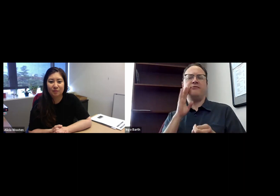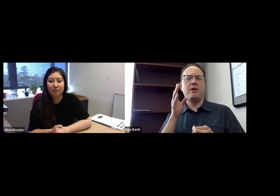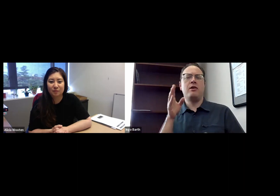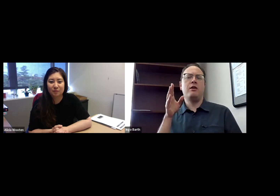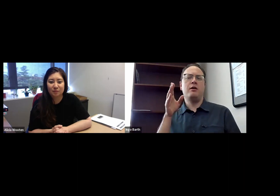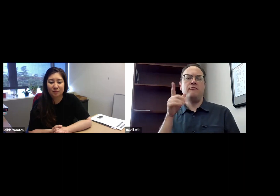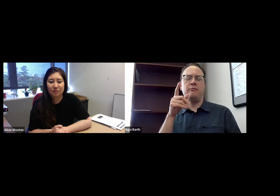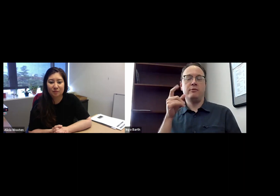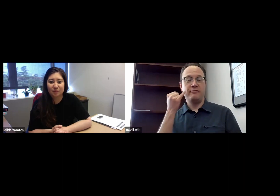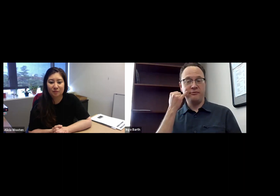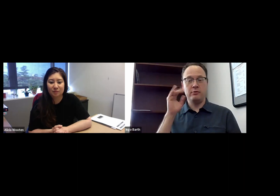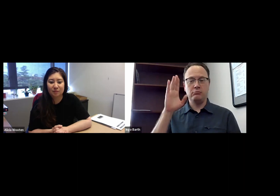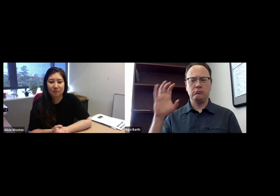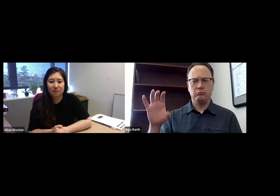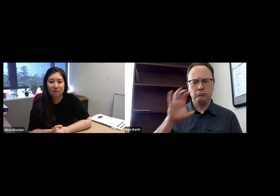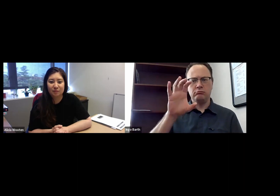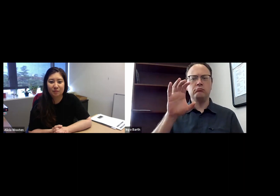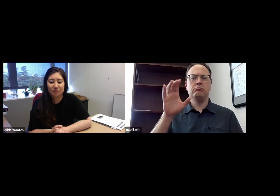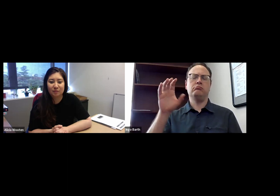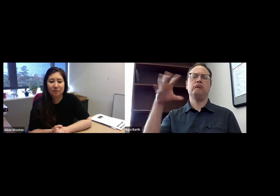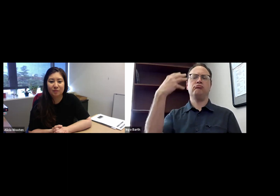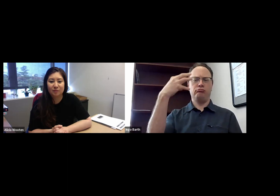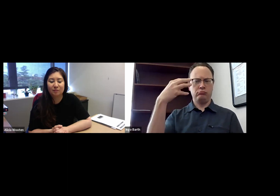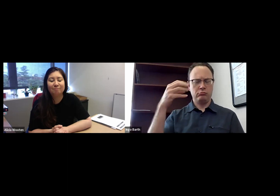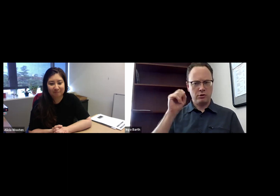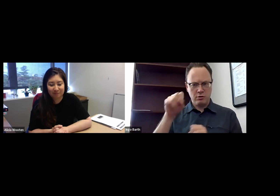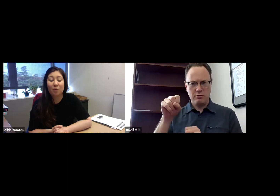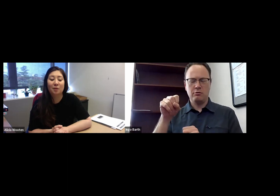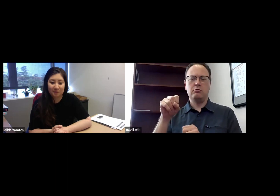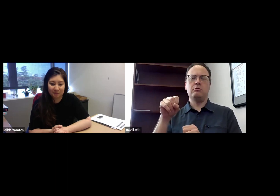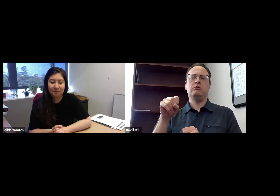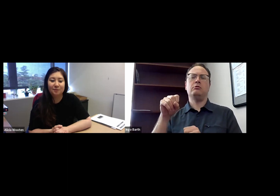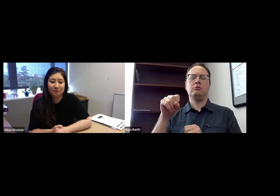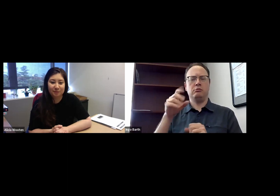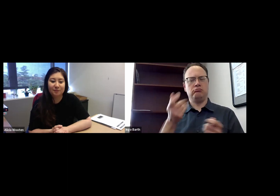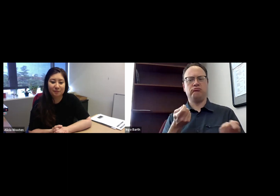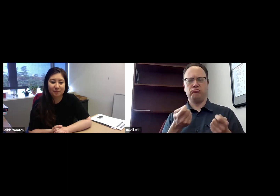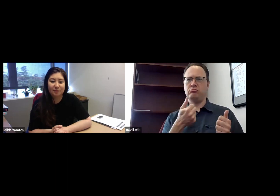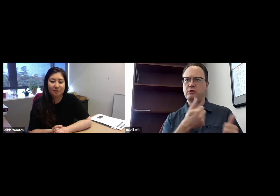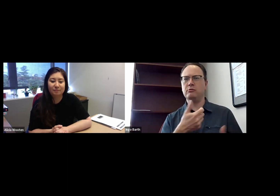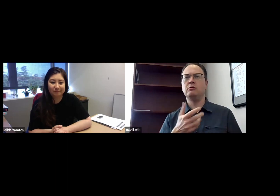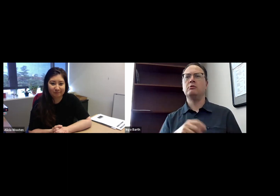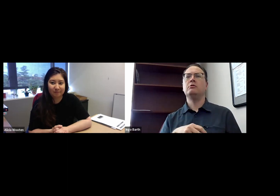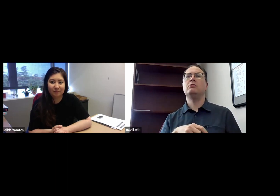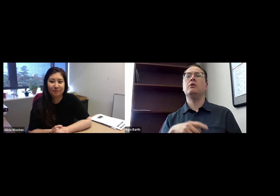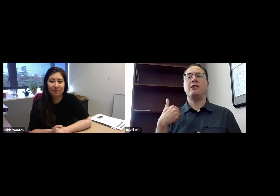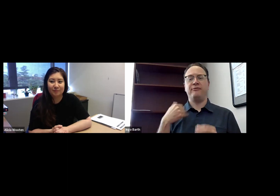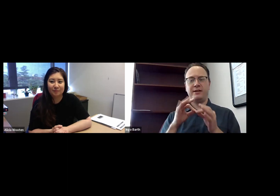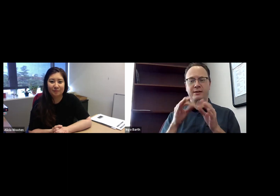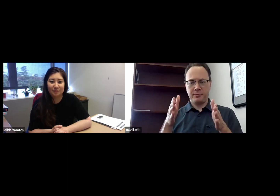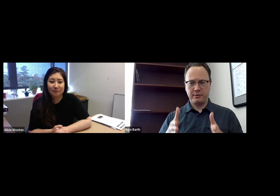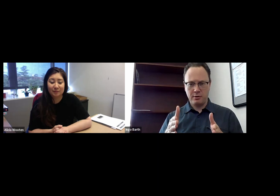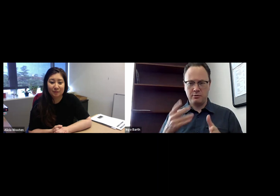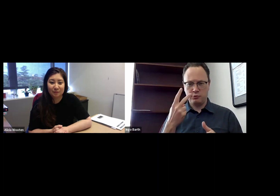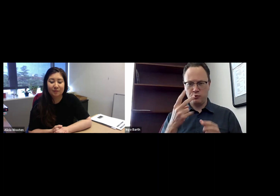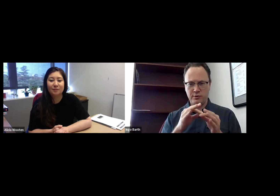We have some administrators here, some admin people who are helping us with the technical aspects of Zoom. They will